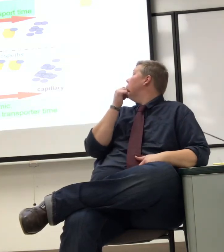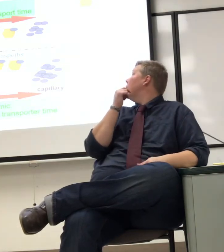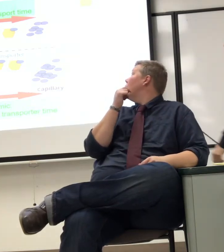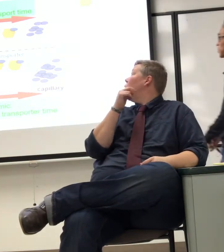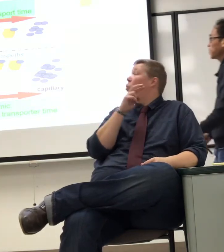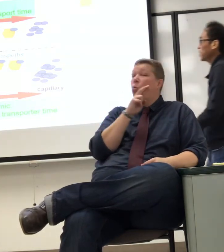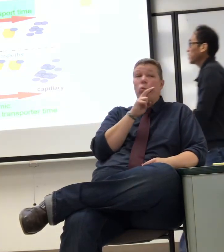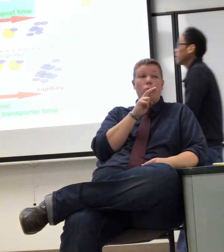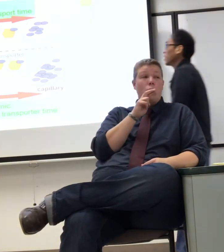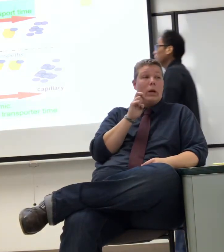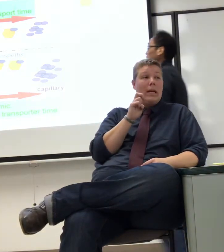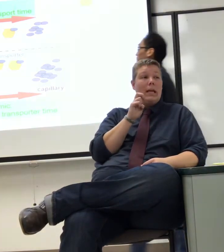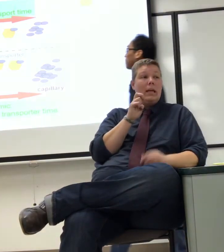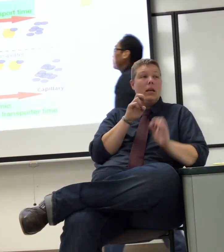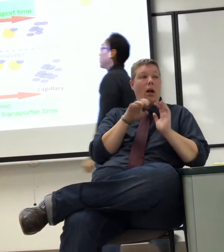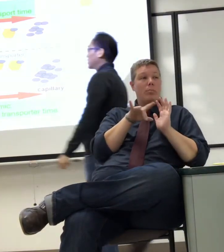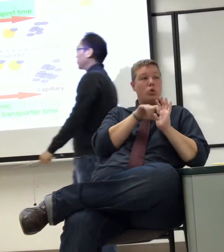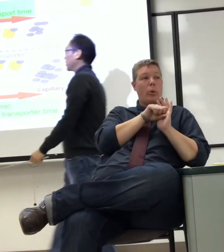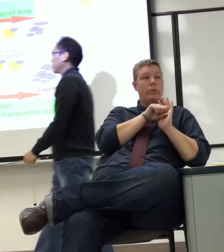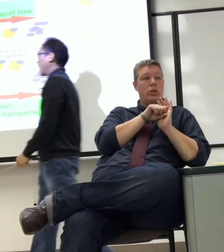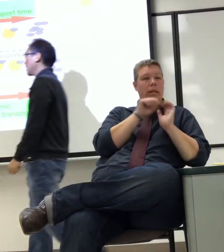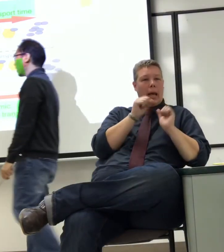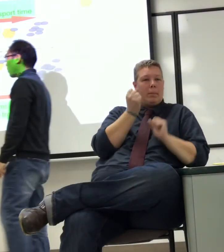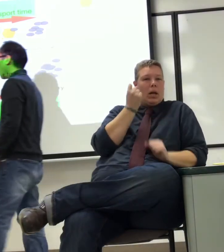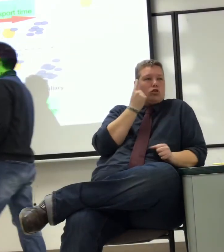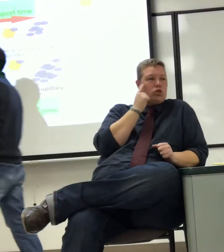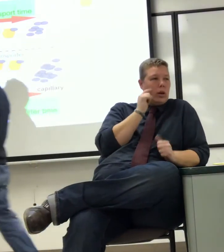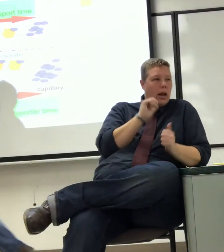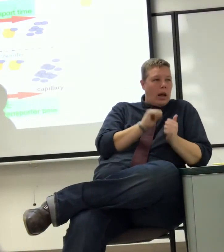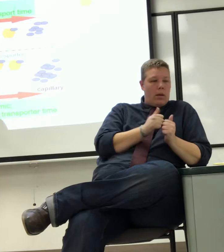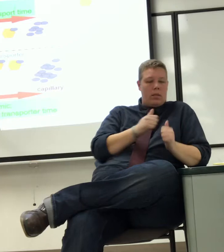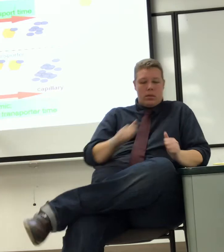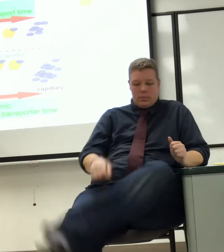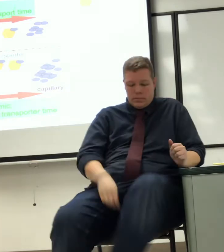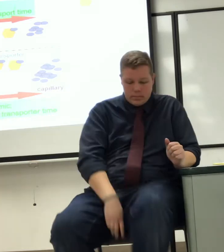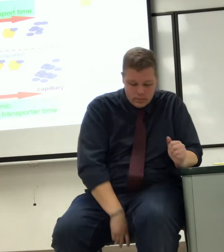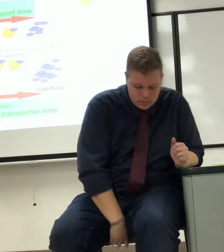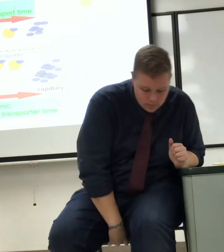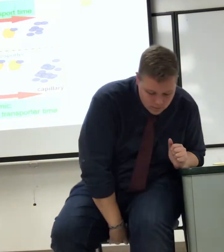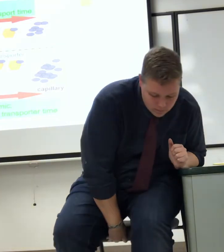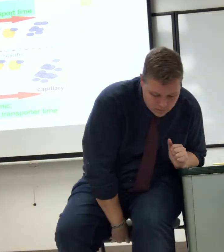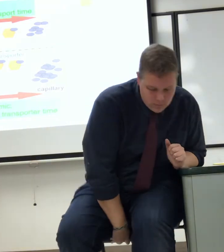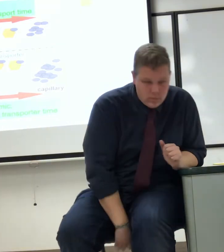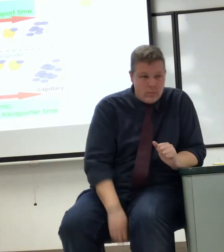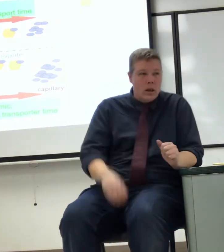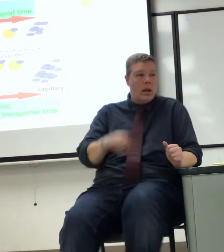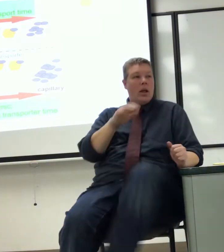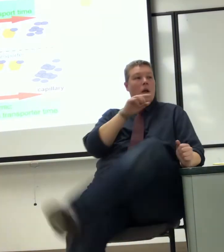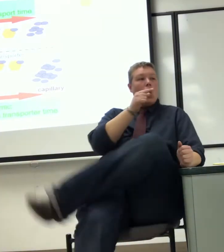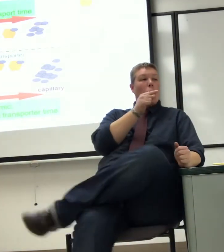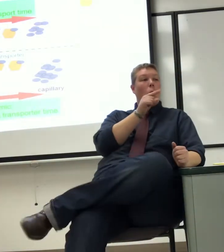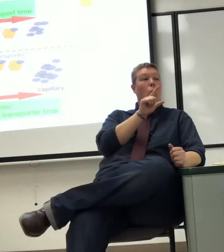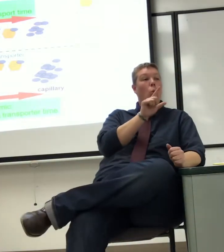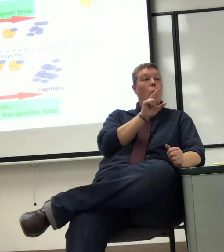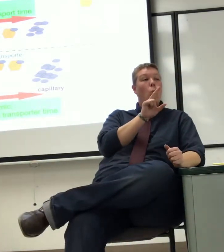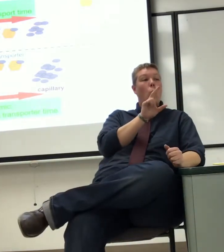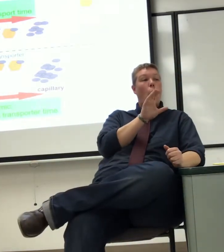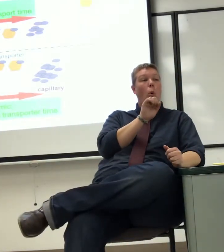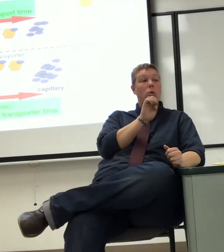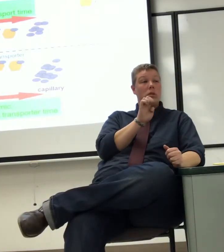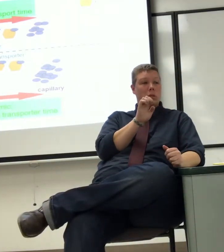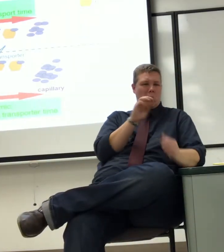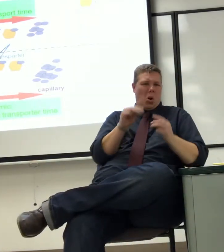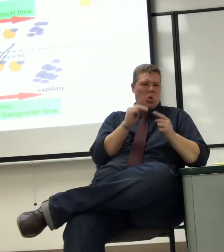Reabsorption can be understood by simply taking a molecule like glucose, putting it on a ferry, and just